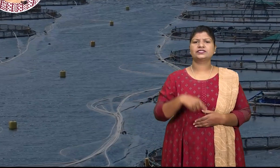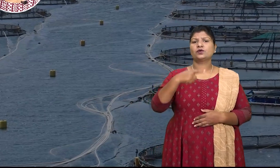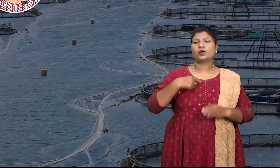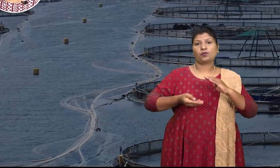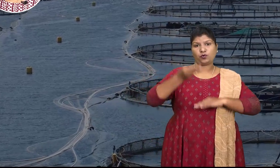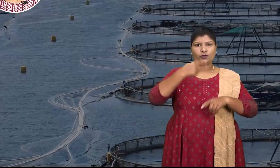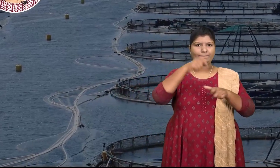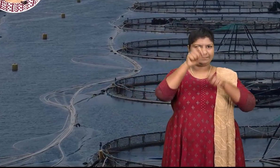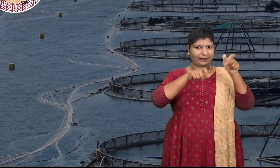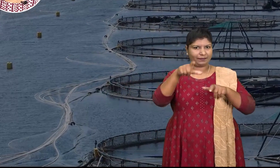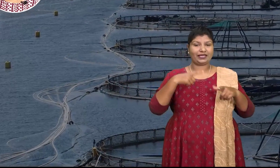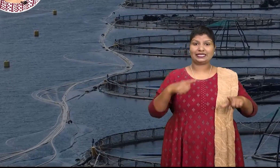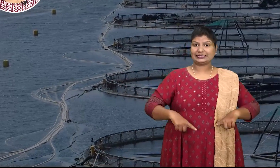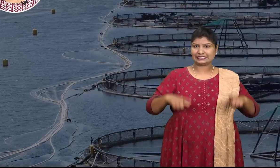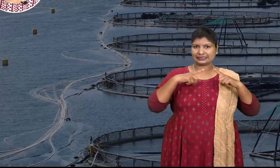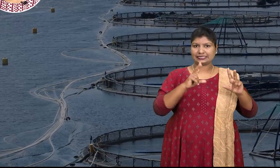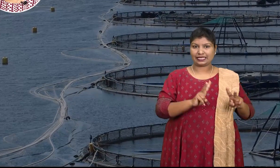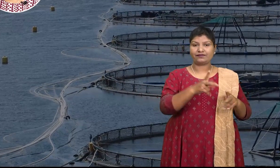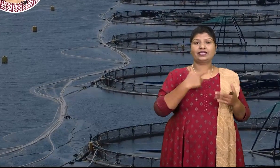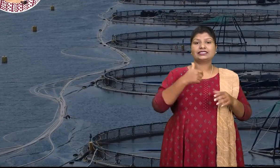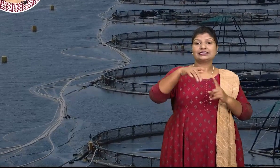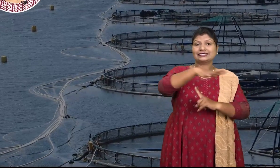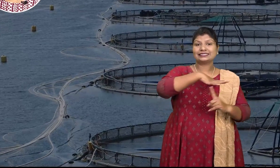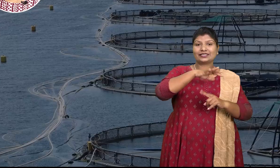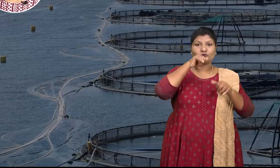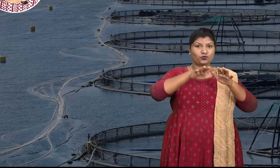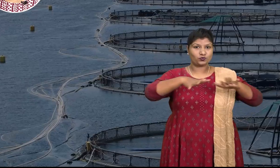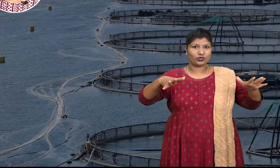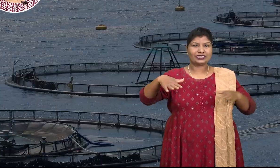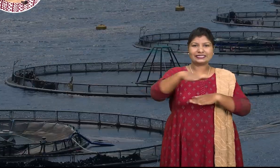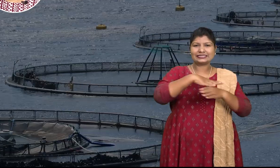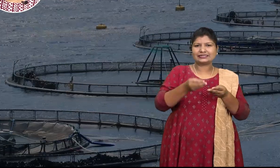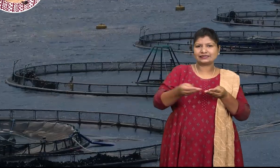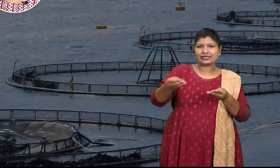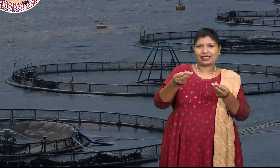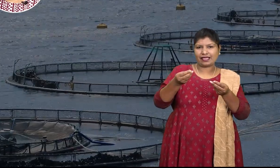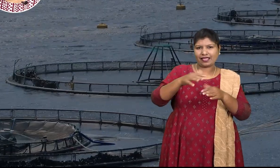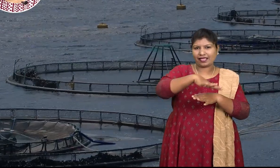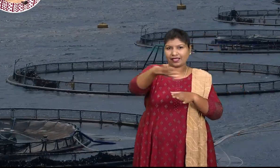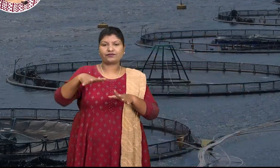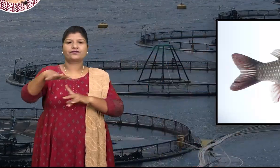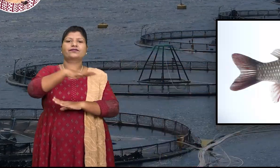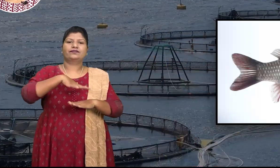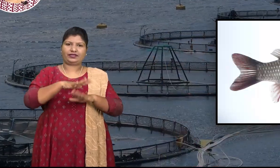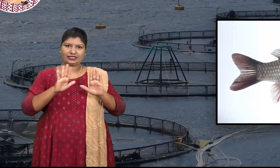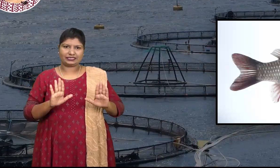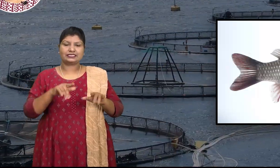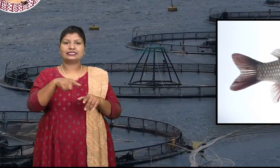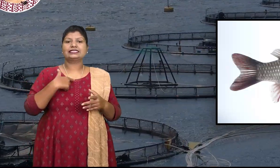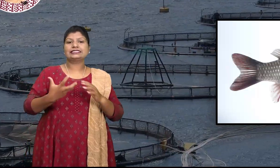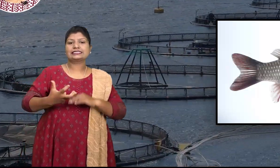Most of the people living in coastal areas take seafood such as